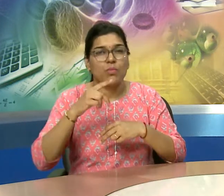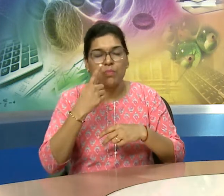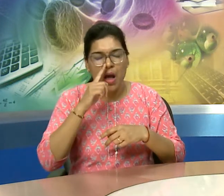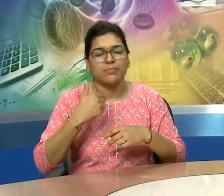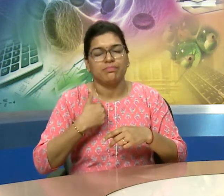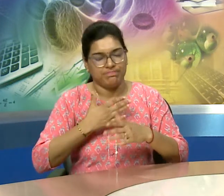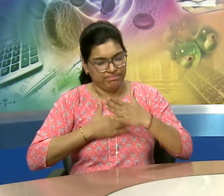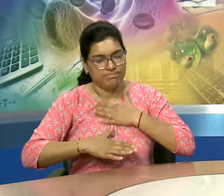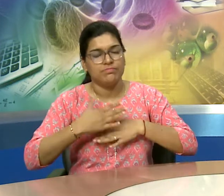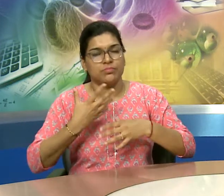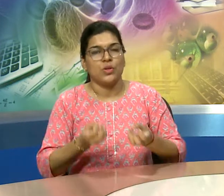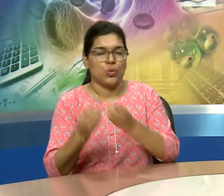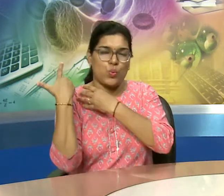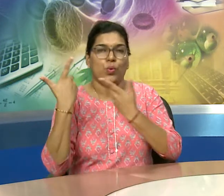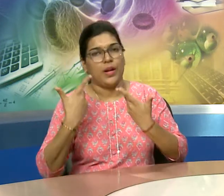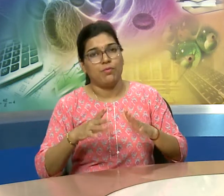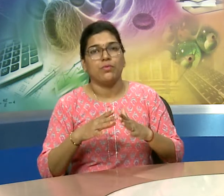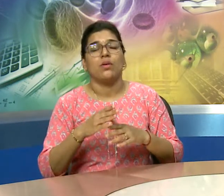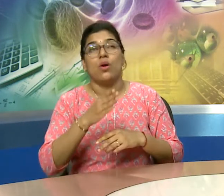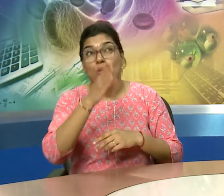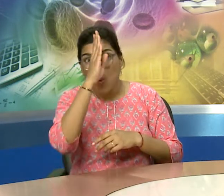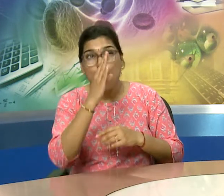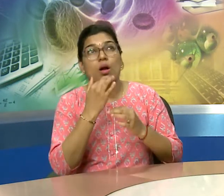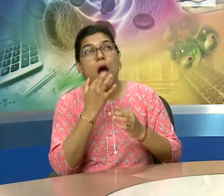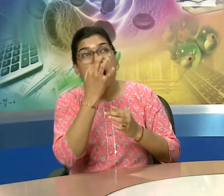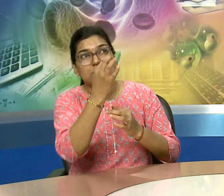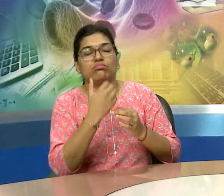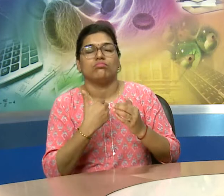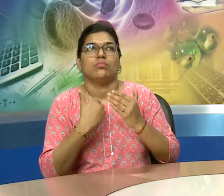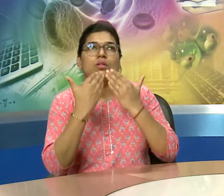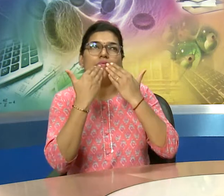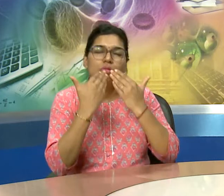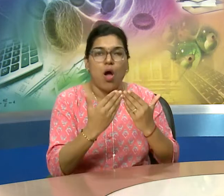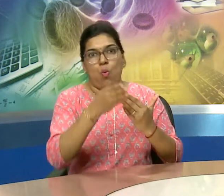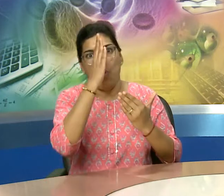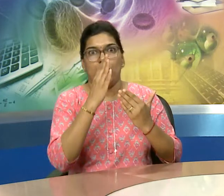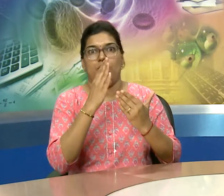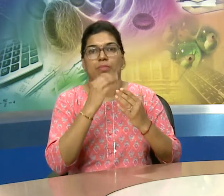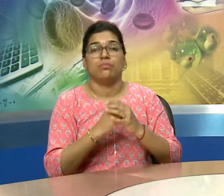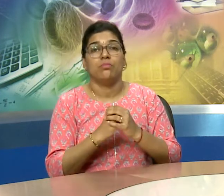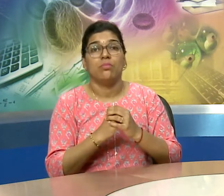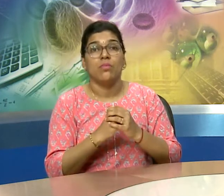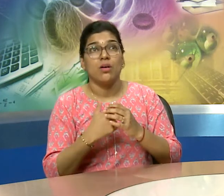God, and also she was grateful that the scorpion had